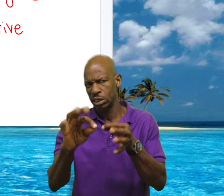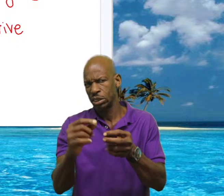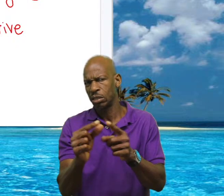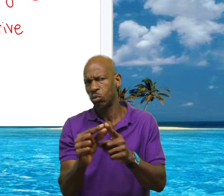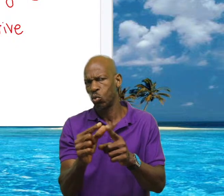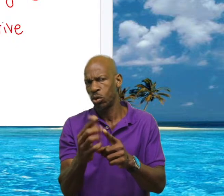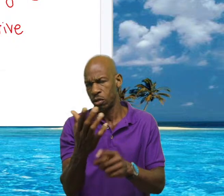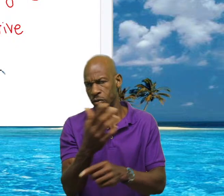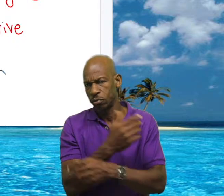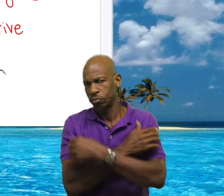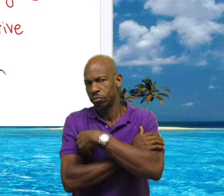A synonym for play.